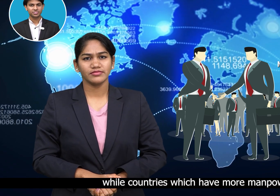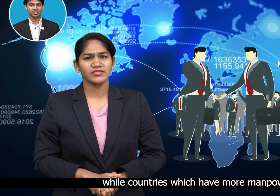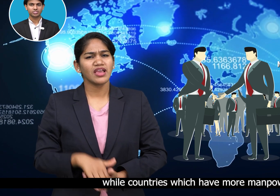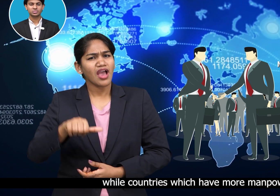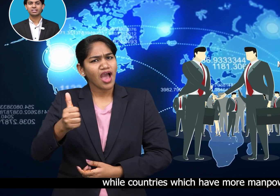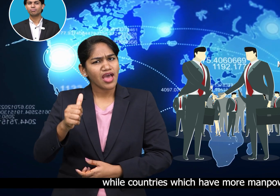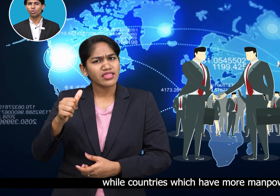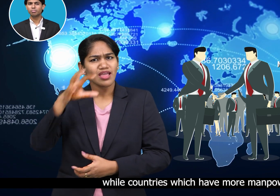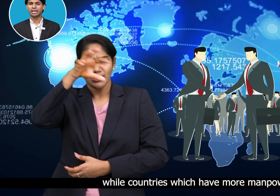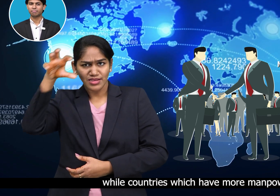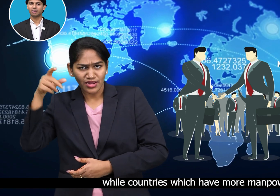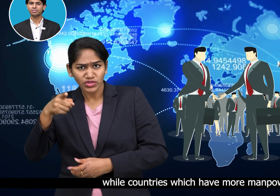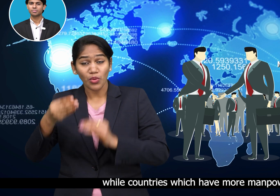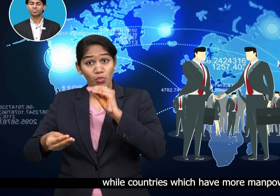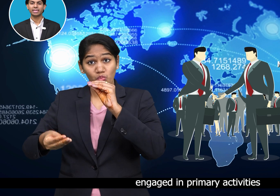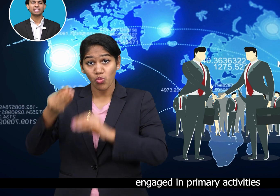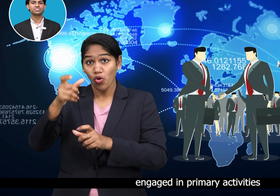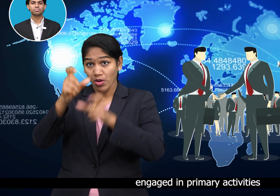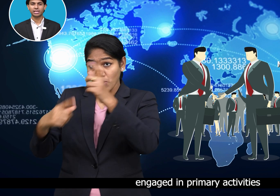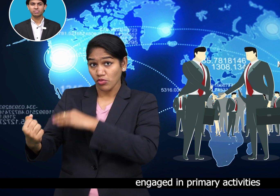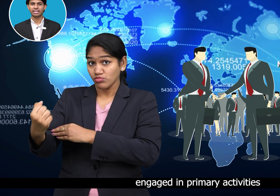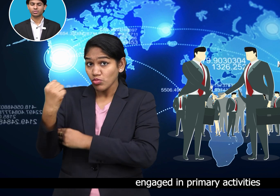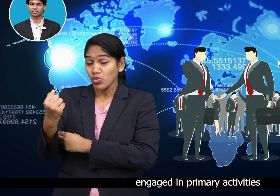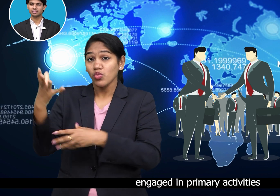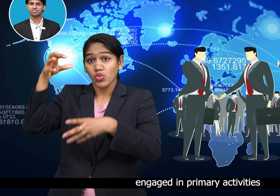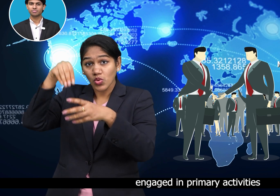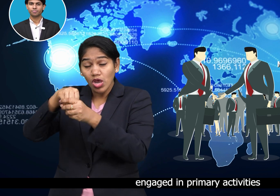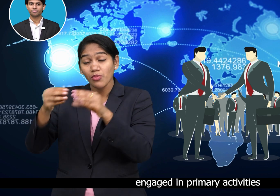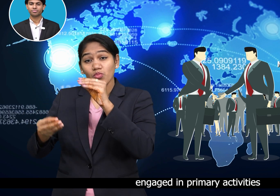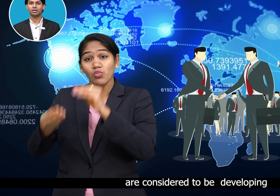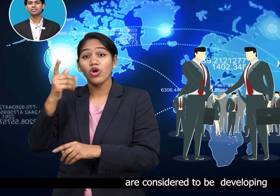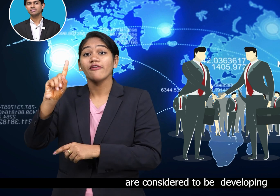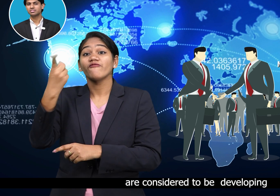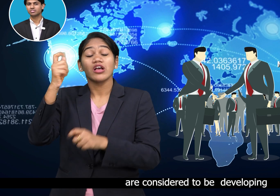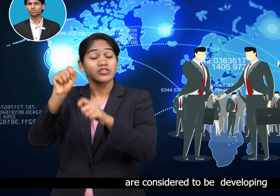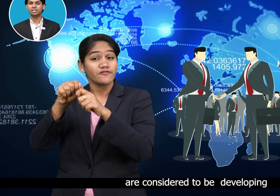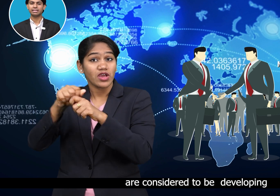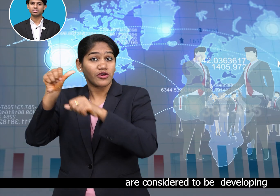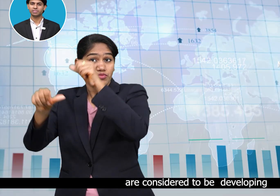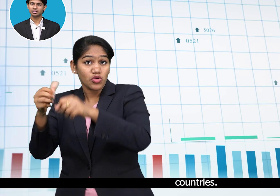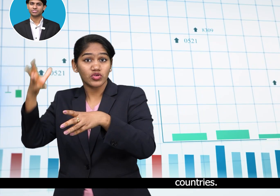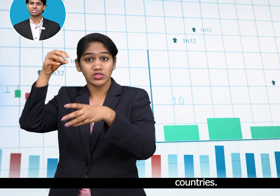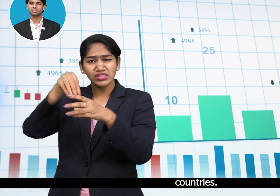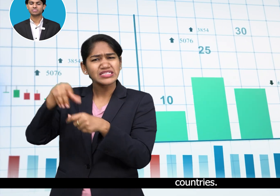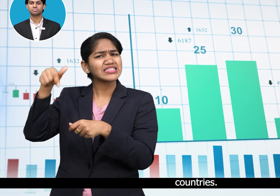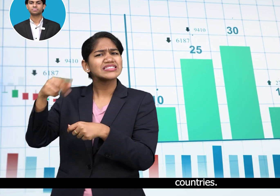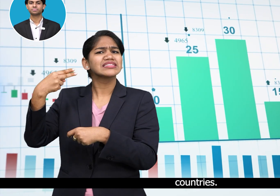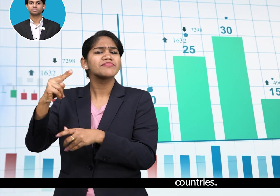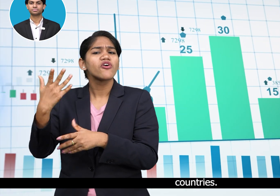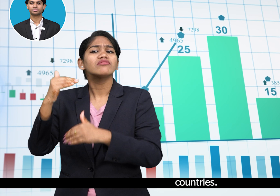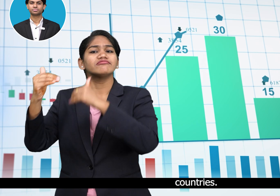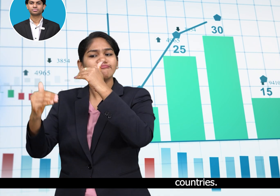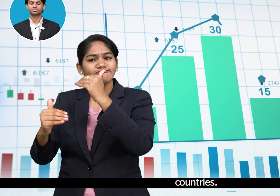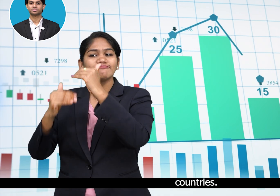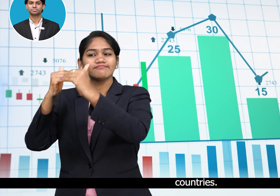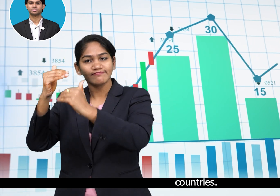While countries which have more manpower engaged in primary activities are considered to be developing countries.